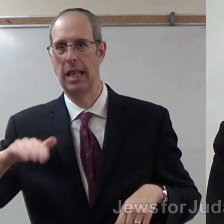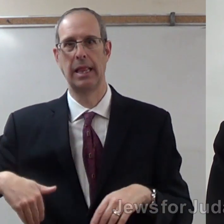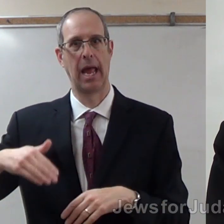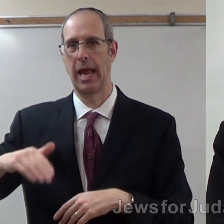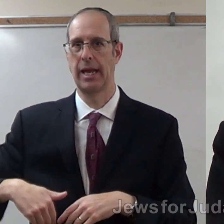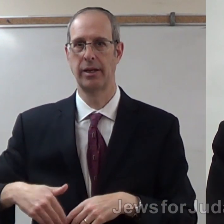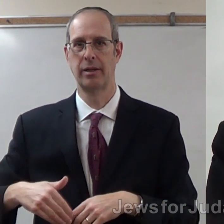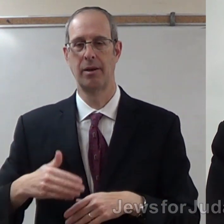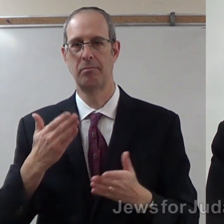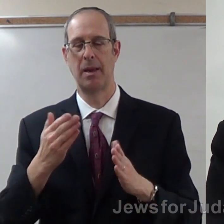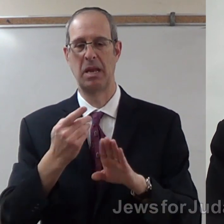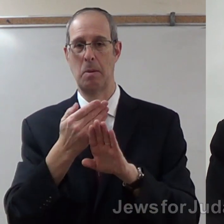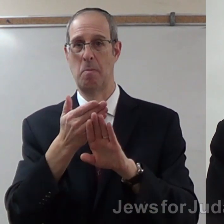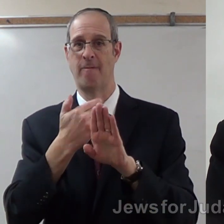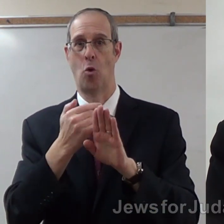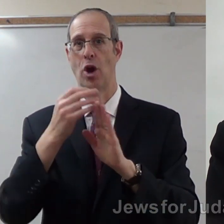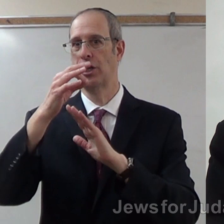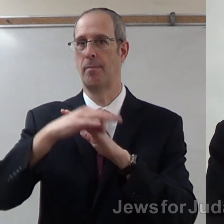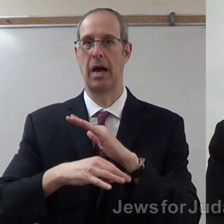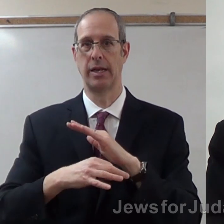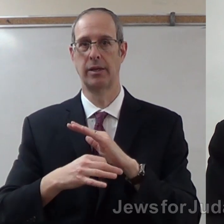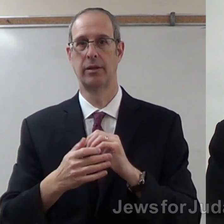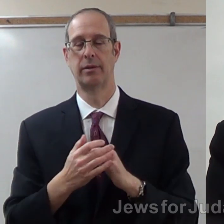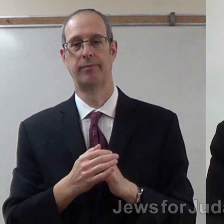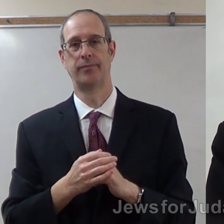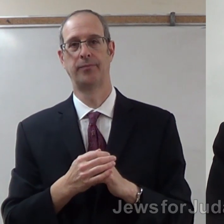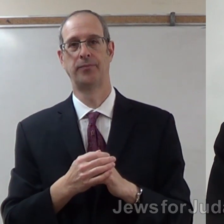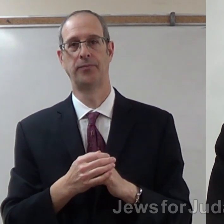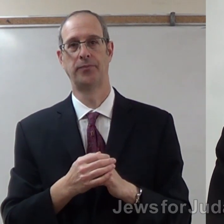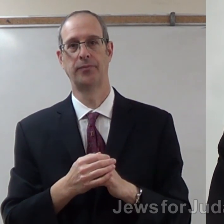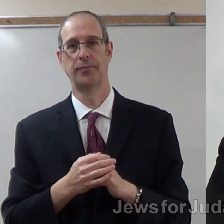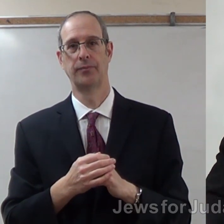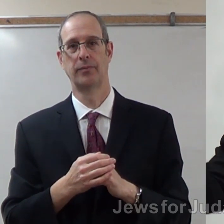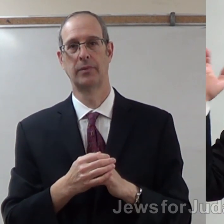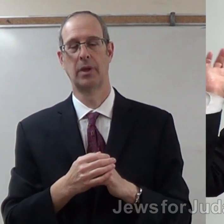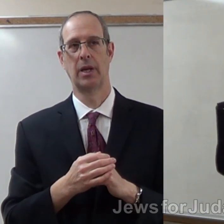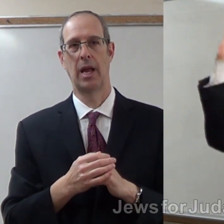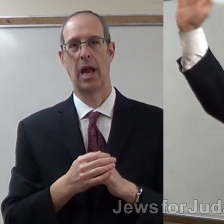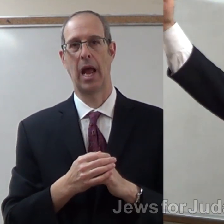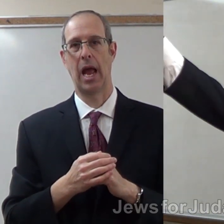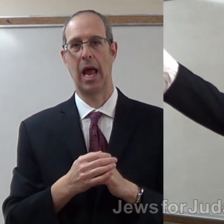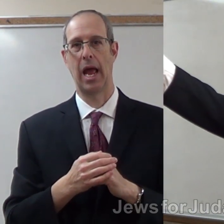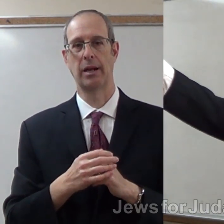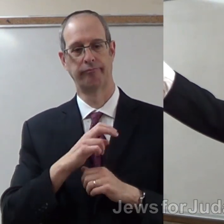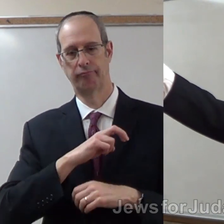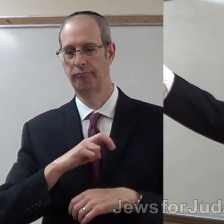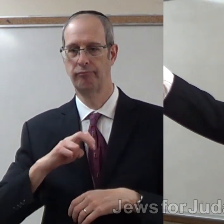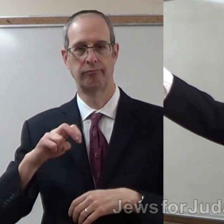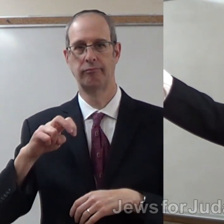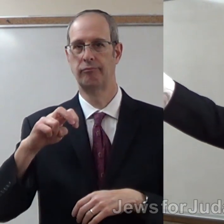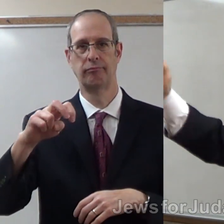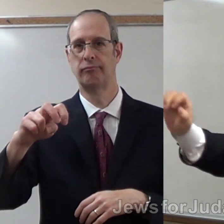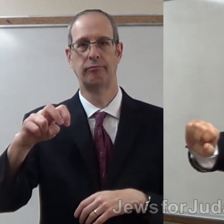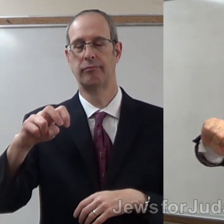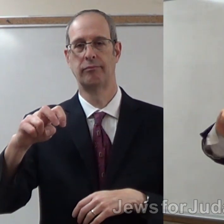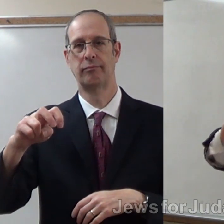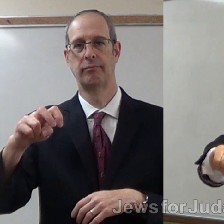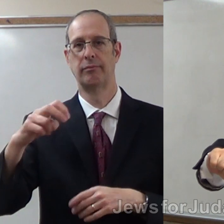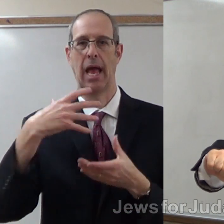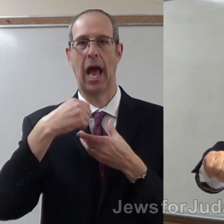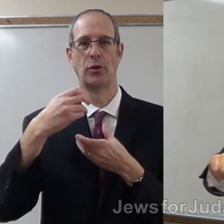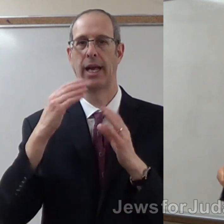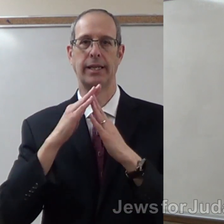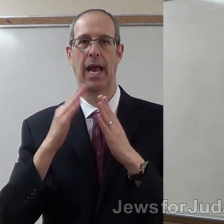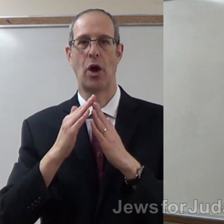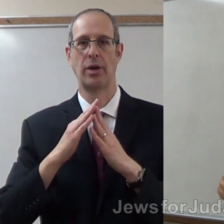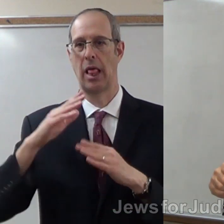Let's say it's right before Shabbat, right before Shabbos, and you're going to be going away for Shabbos, and it's